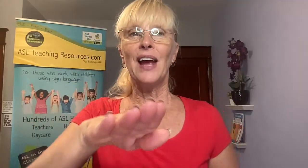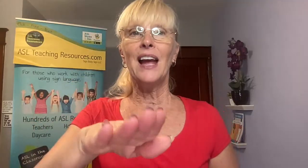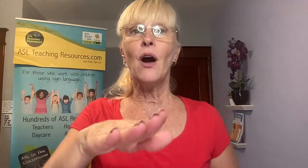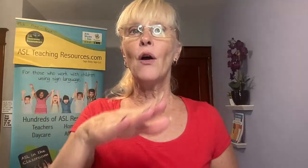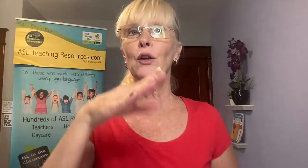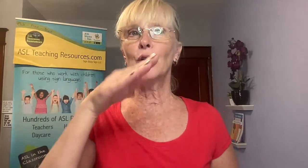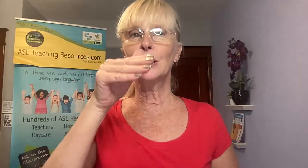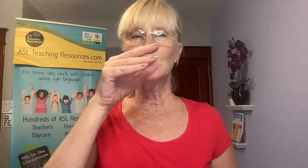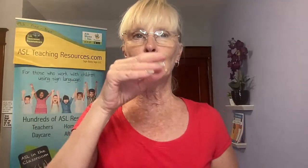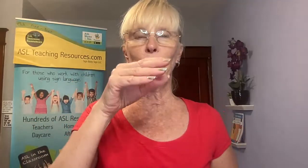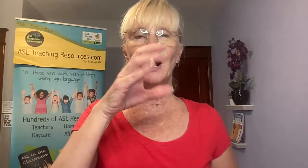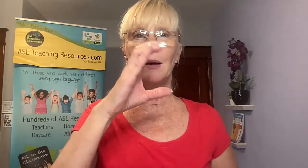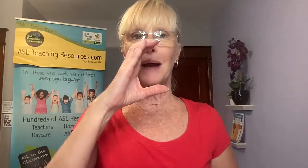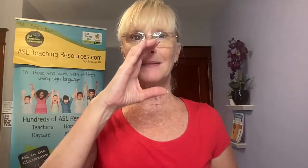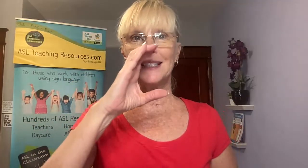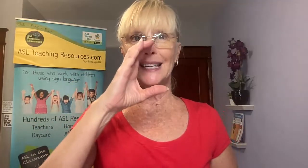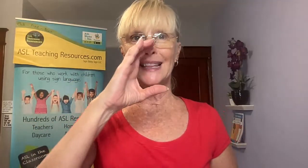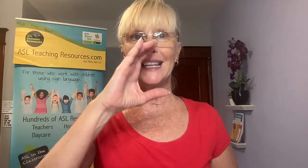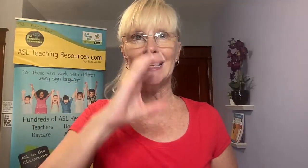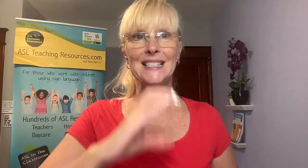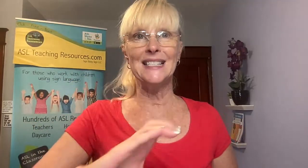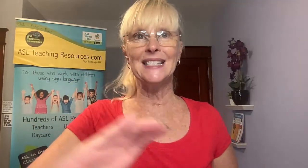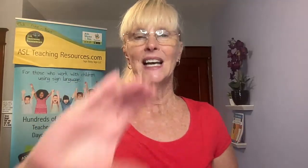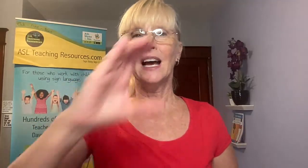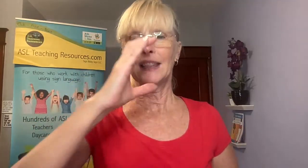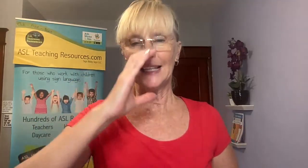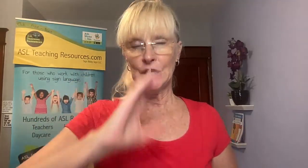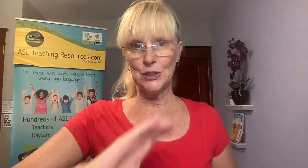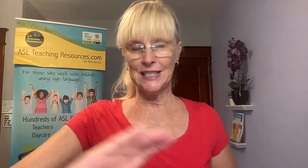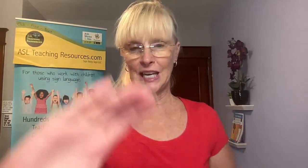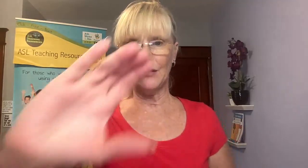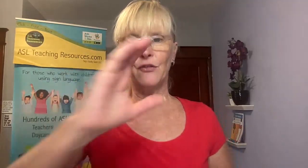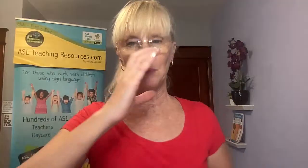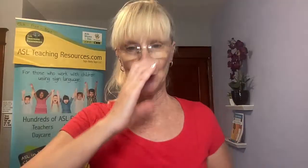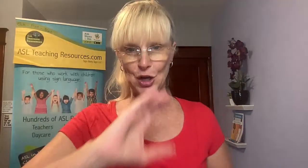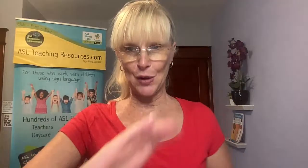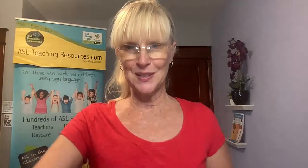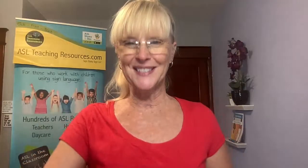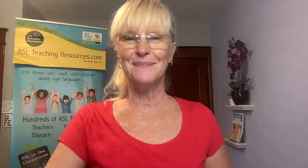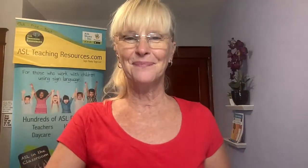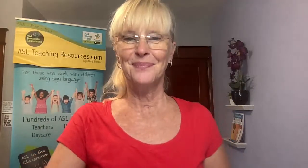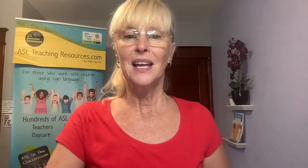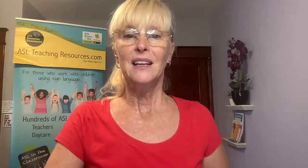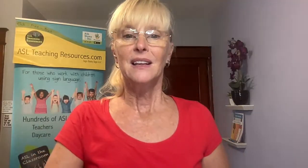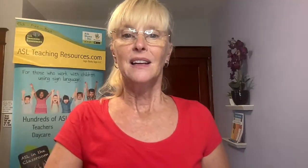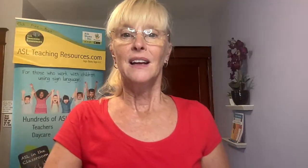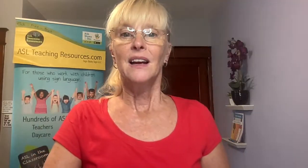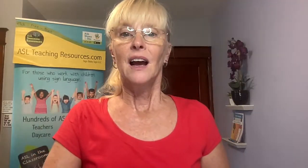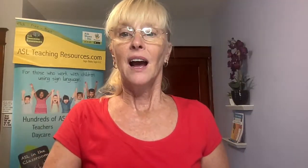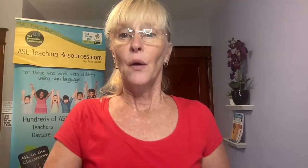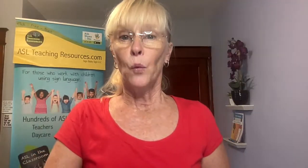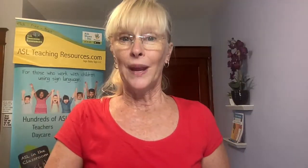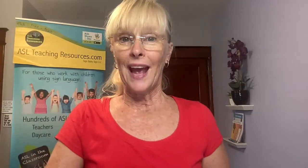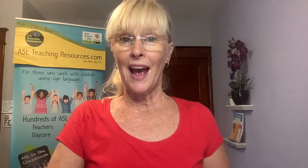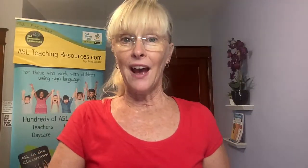okay? Or you can do, I've seen this, the letter C from your nose. We